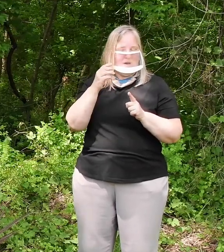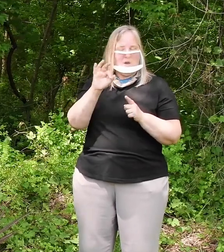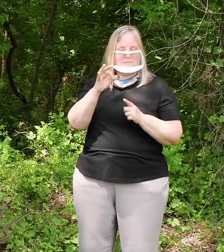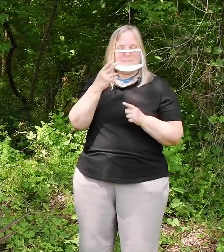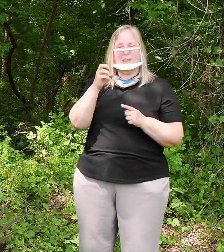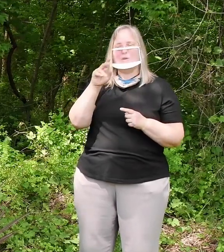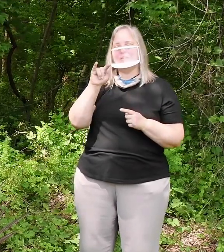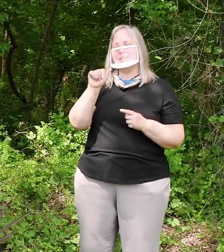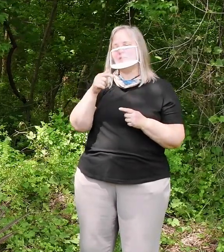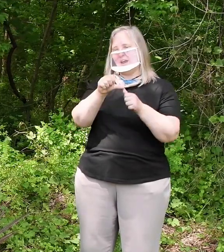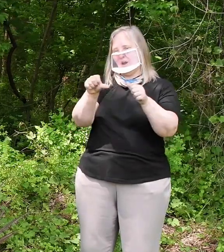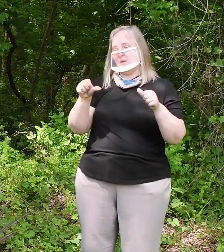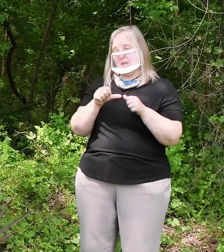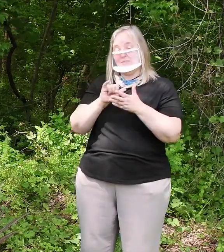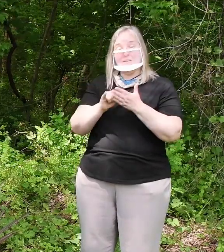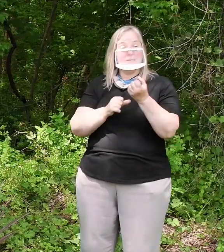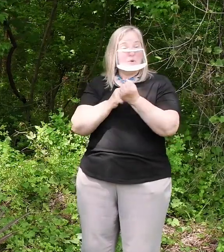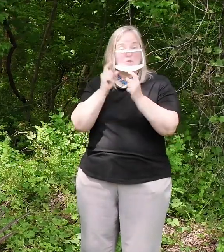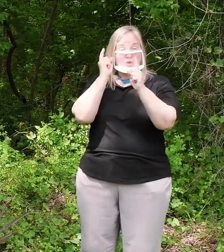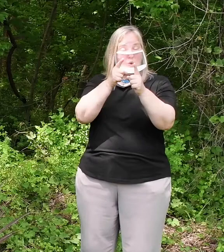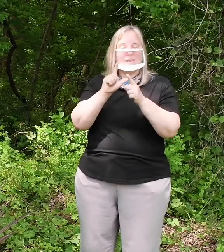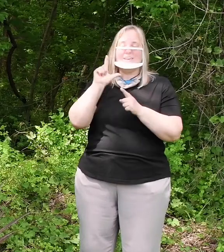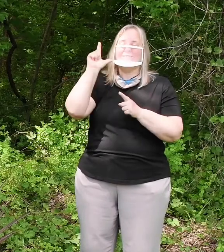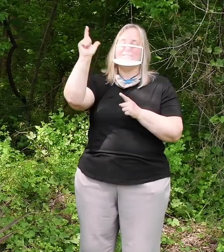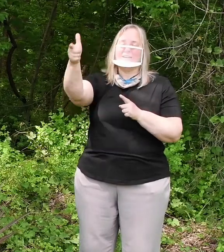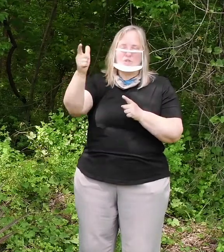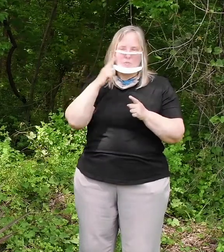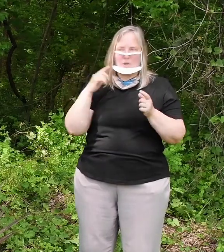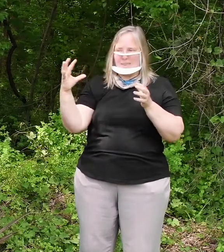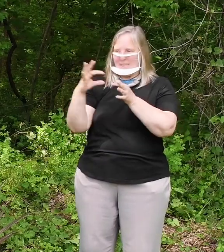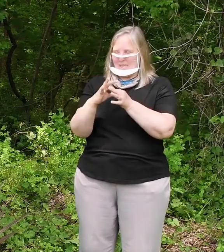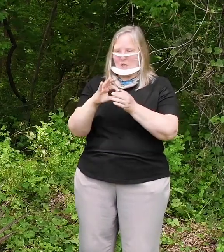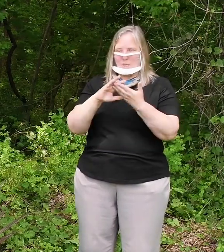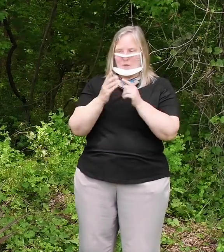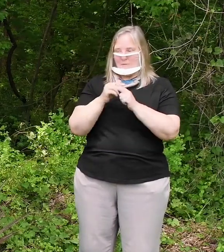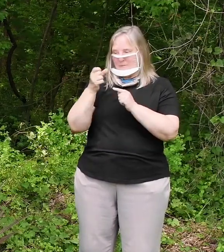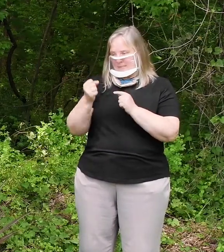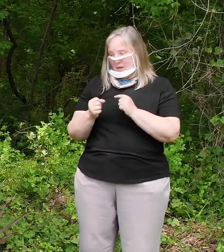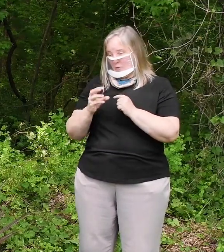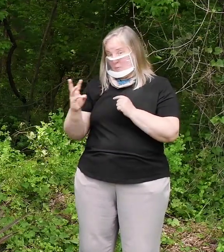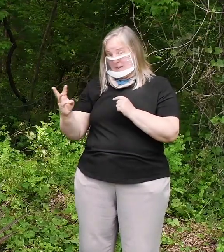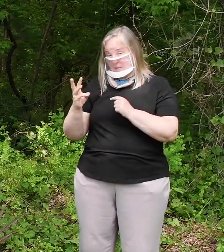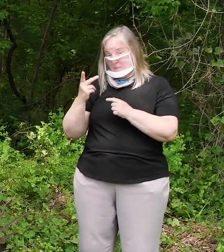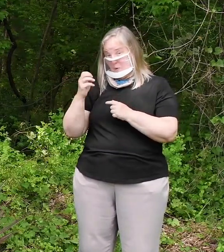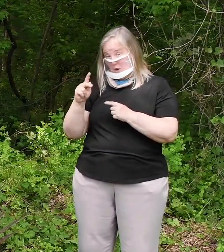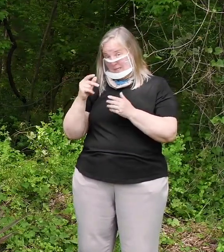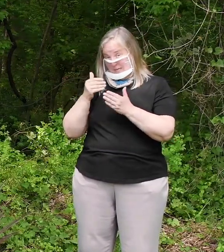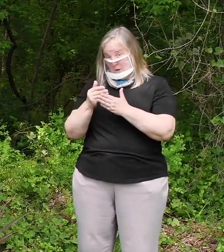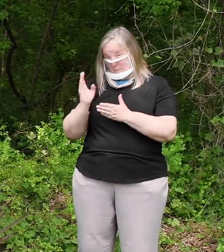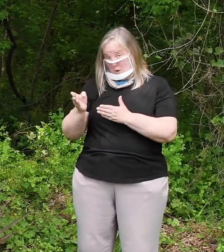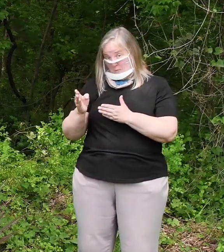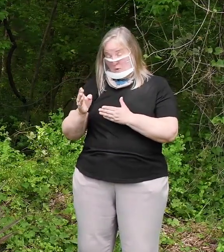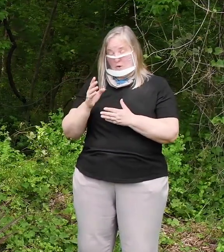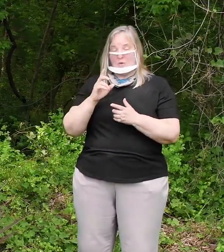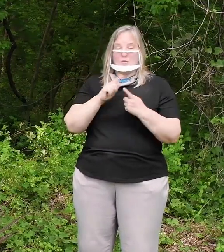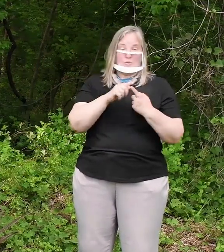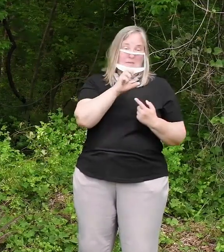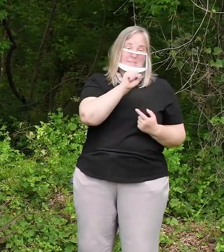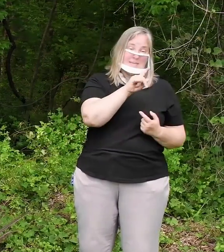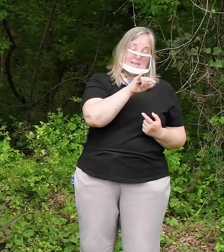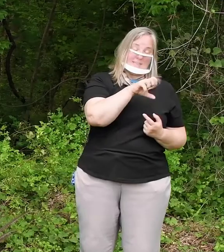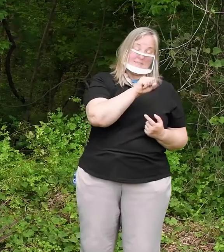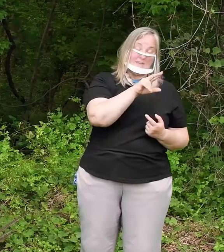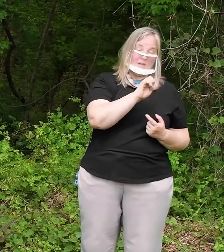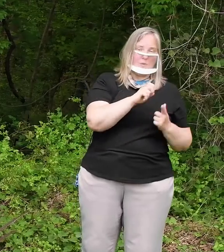area, supporting the goal to eventually link the communities from Southwest Park near Baltimore to Sykesville with